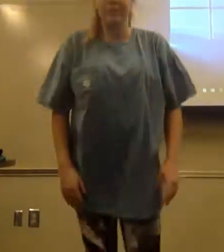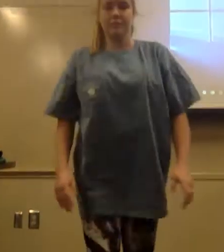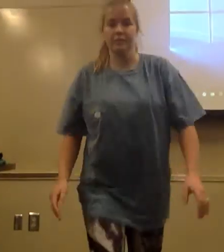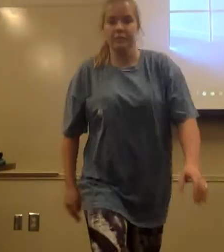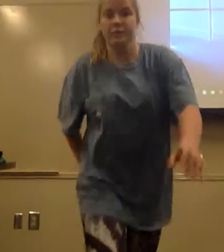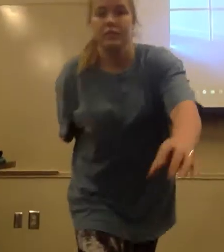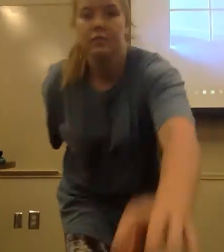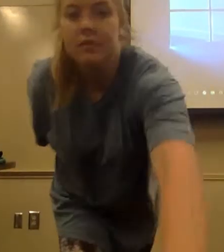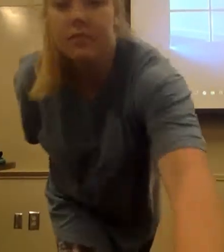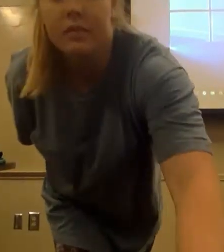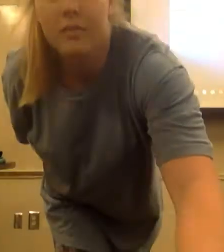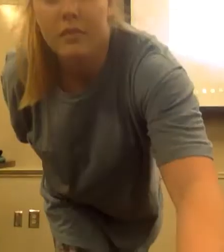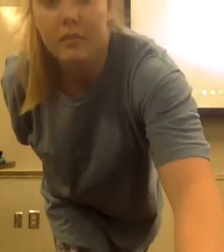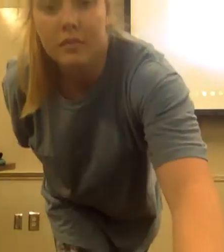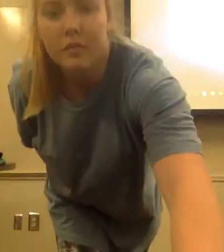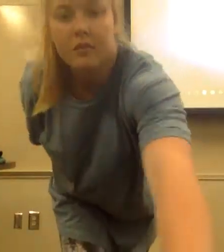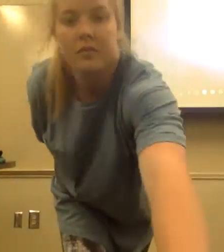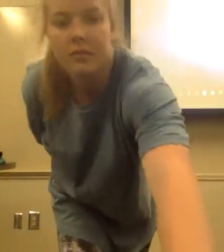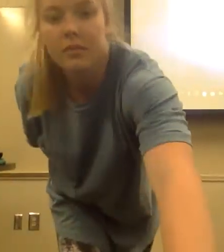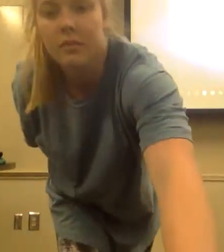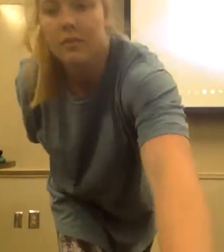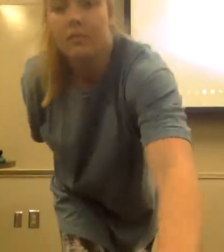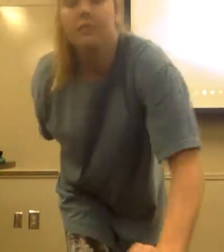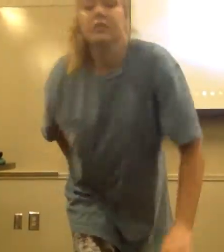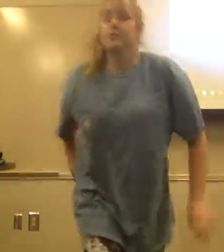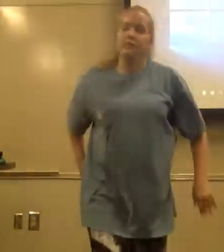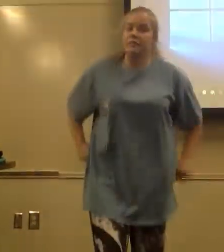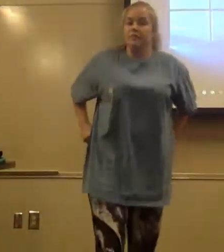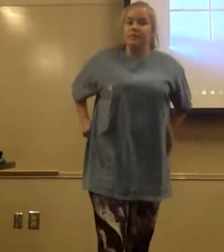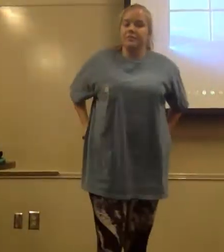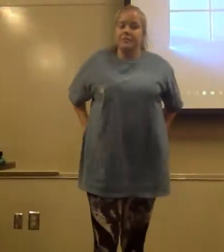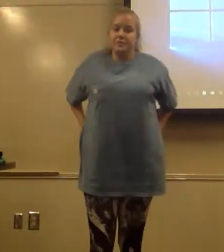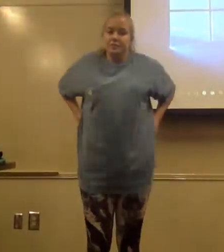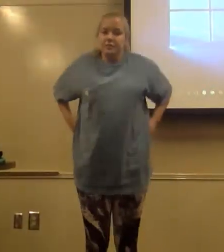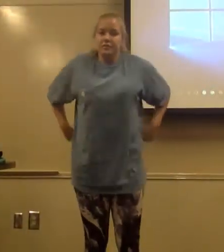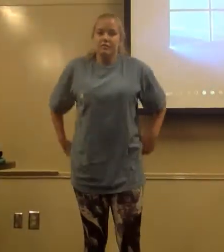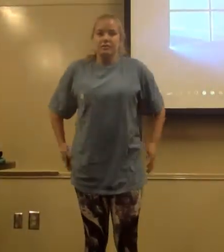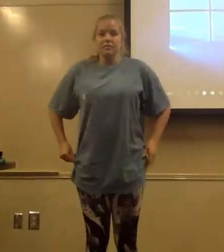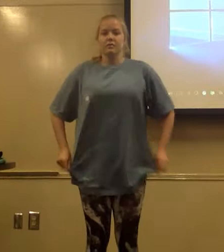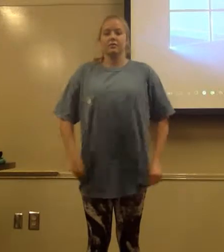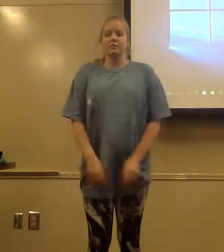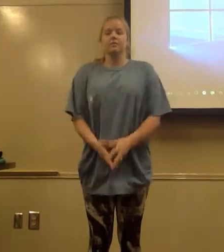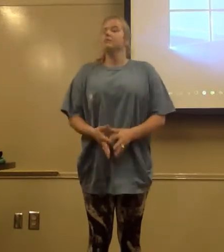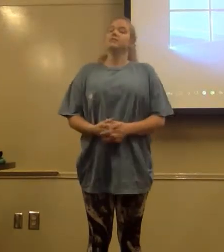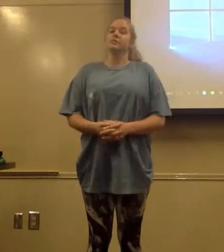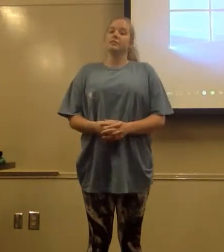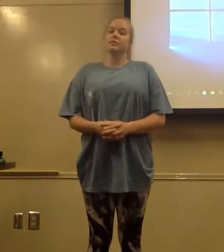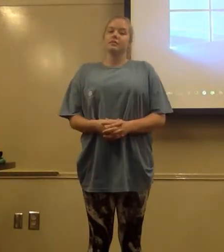Dr. Michael Greger. Dr. Michael Greger. We've got Dr. Michael Greger here. Please join me in welcoming Dr. Michael